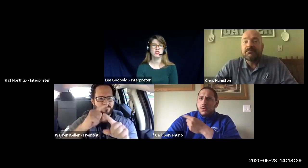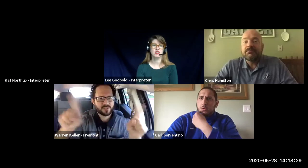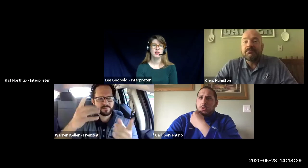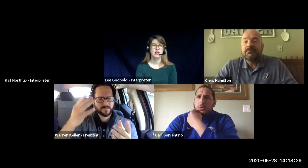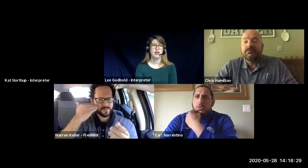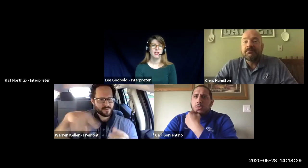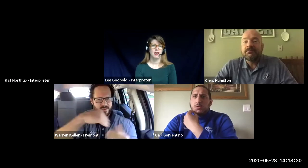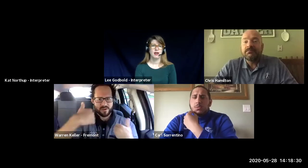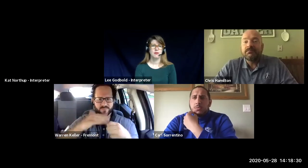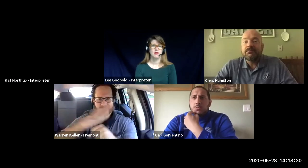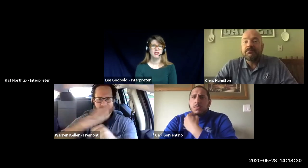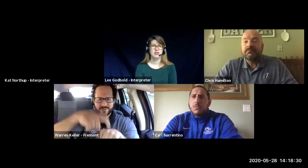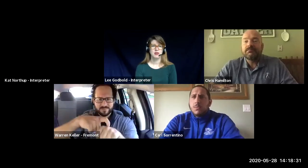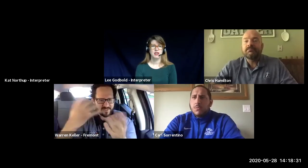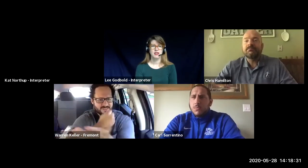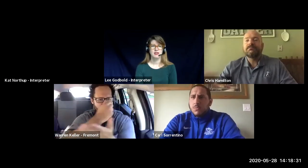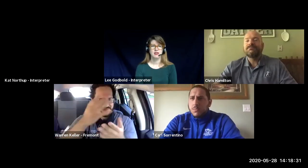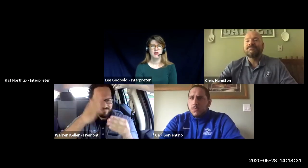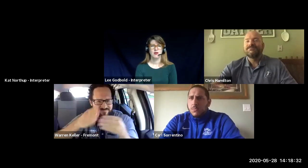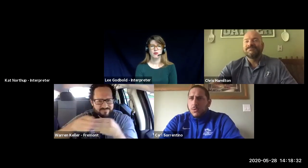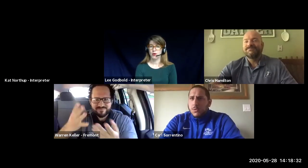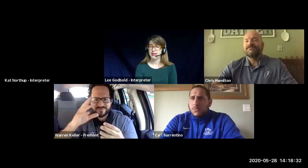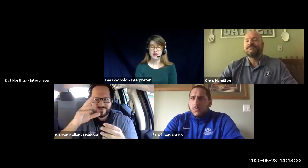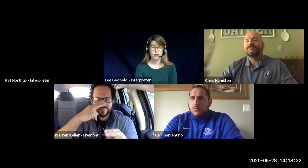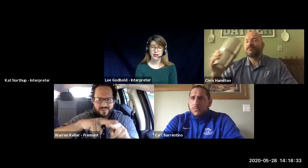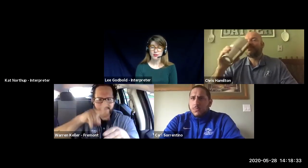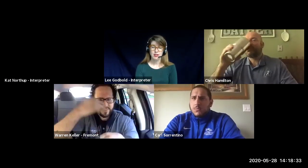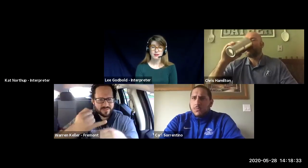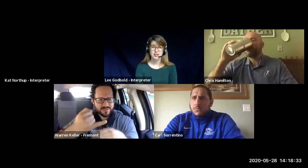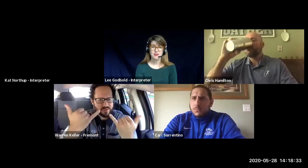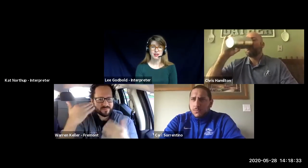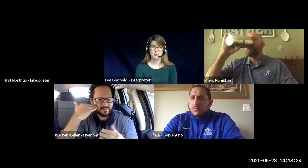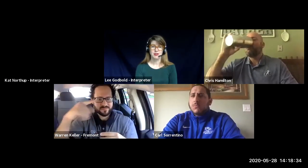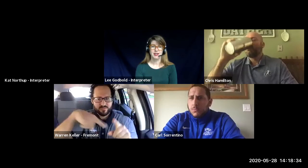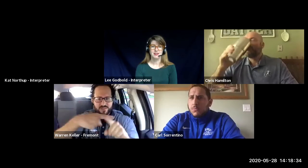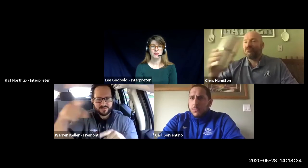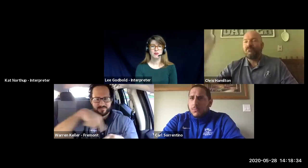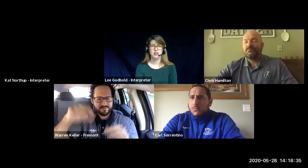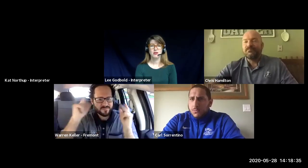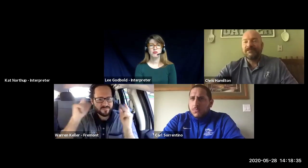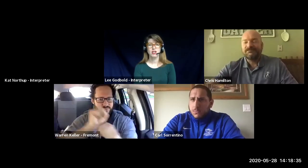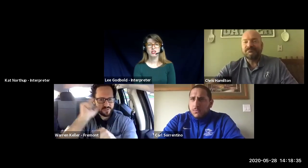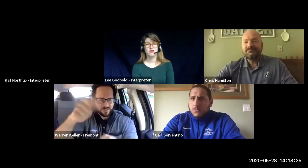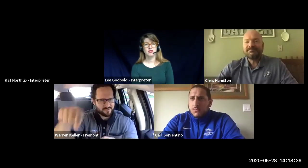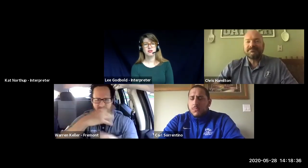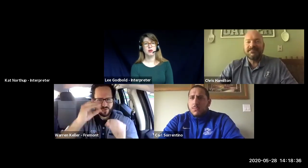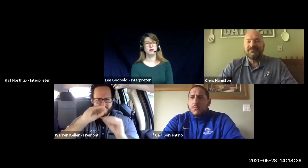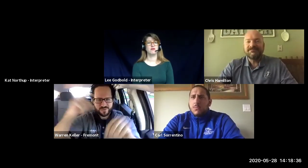it is because right now we have a lot of downtime on our hands. So it'd be a good project for us to be able to